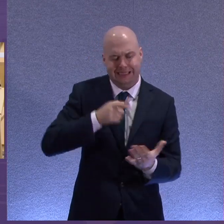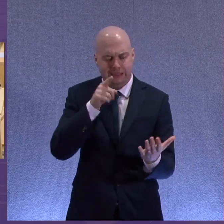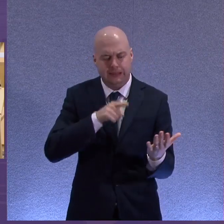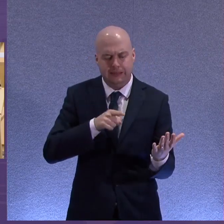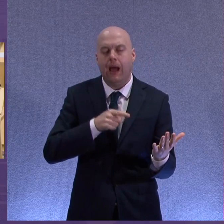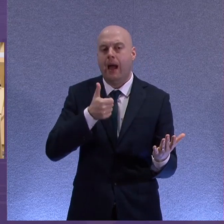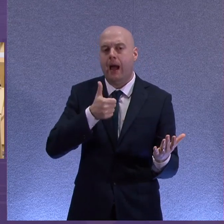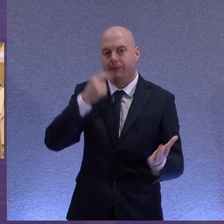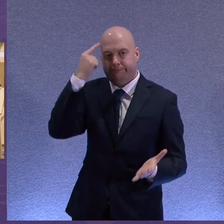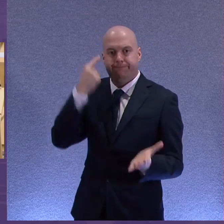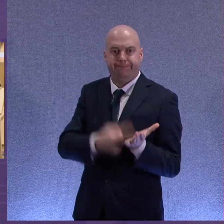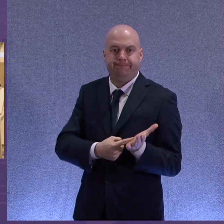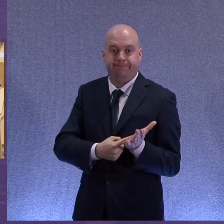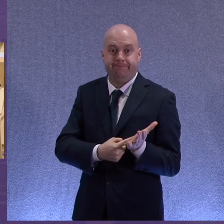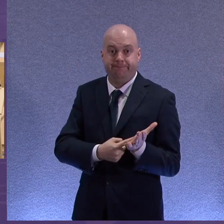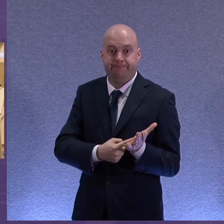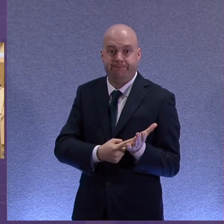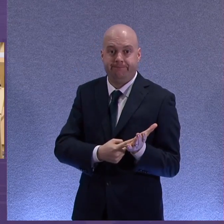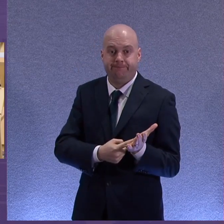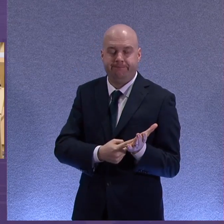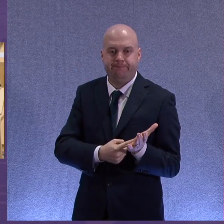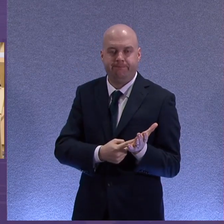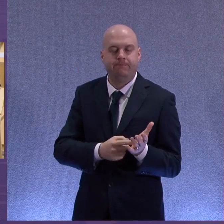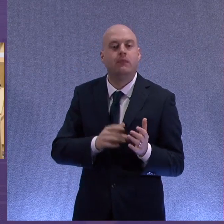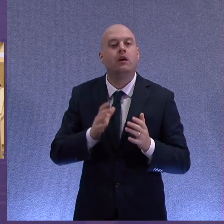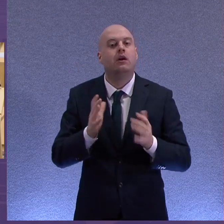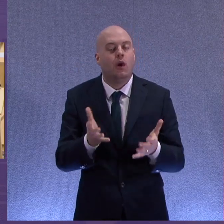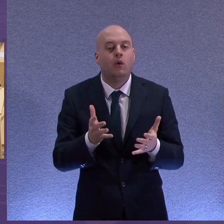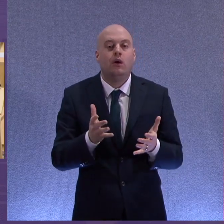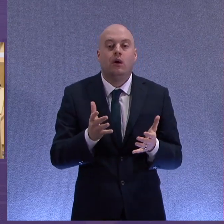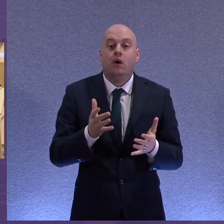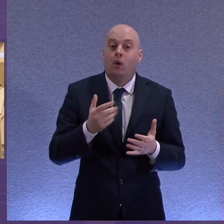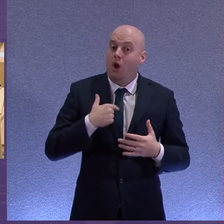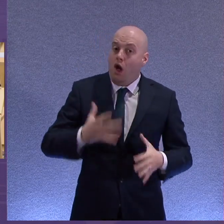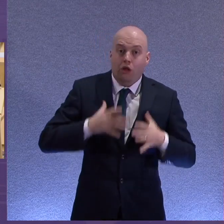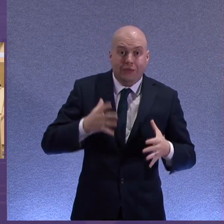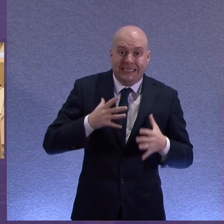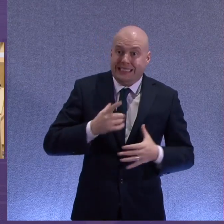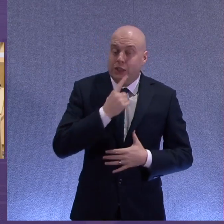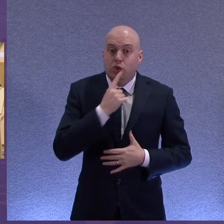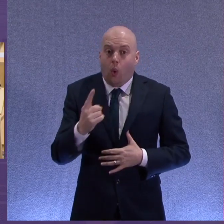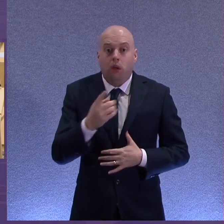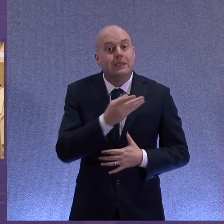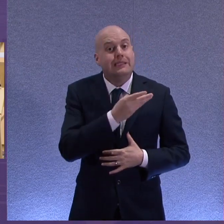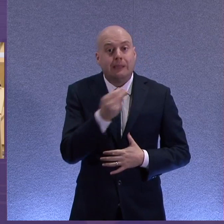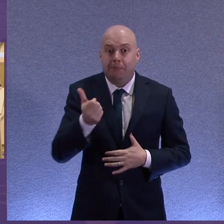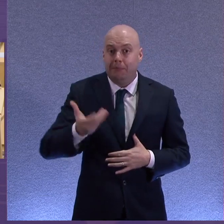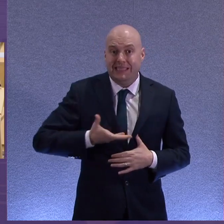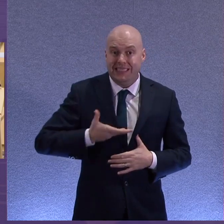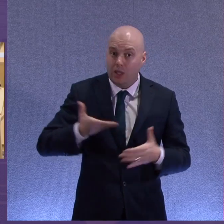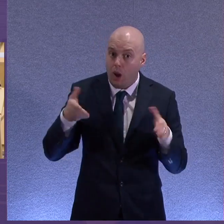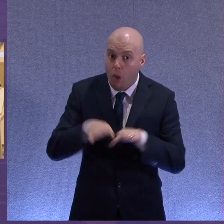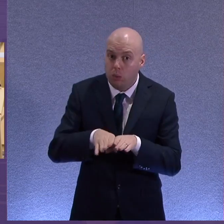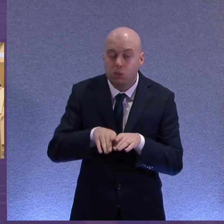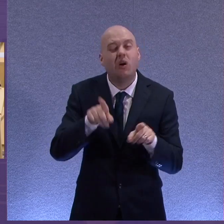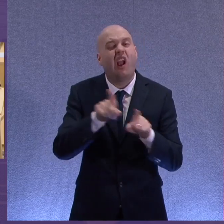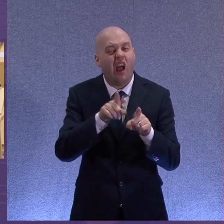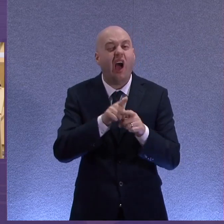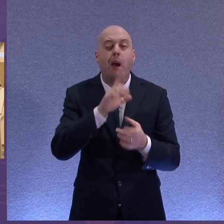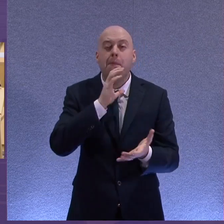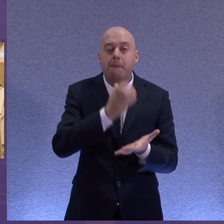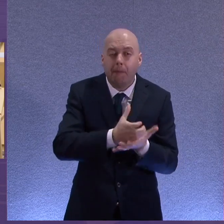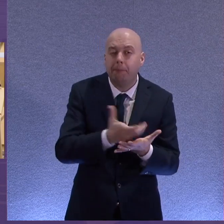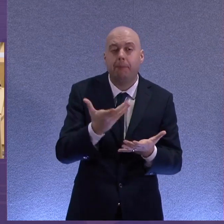It is clear that there are categories of business that have already been told to close. On Friday, that included pubs, restaurants, cafes, cinemas and